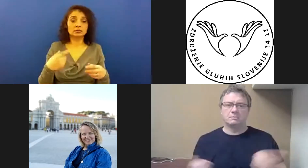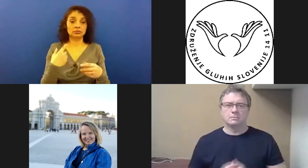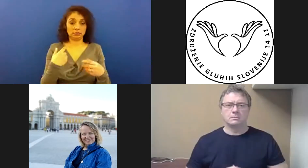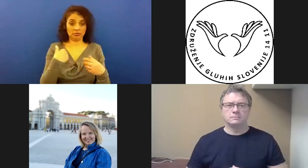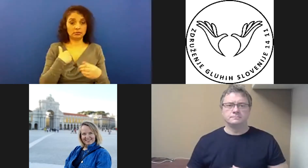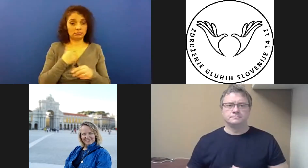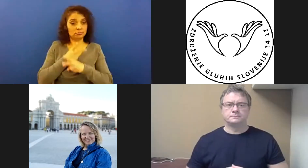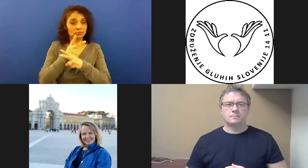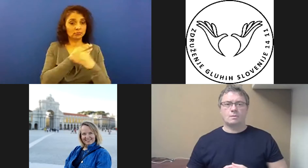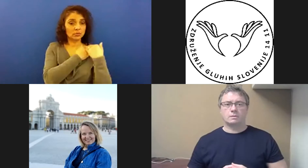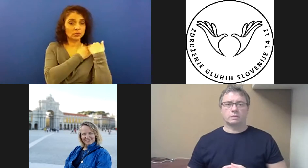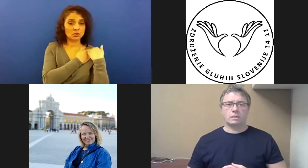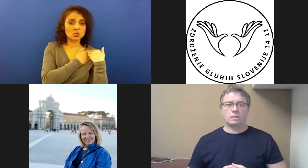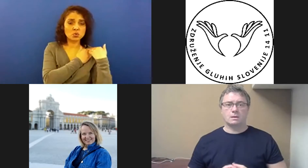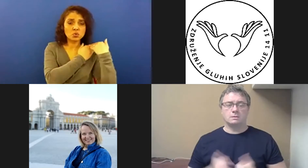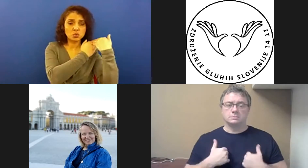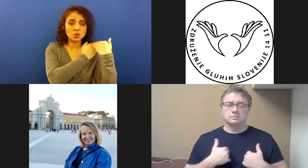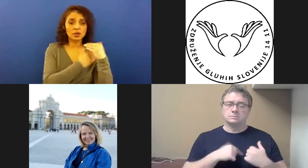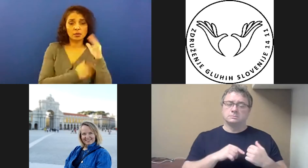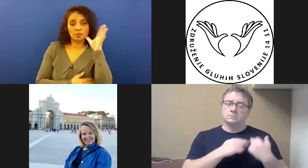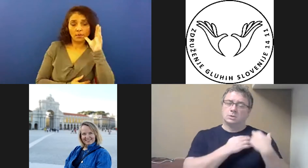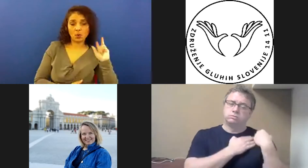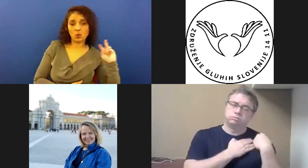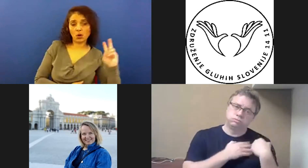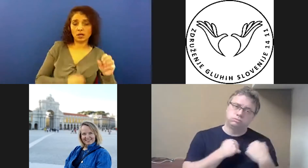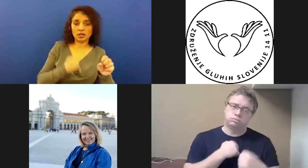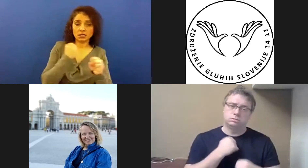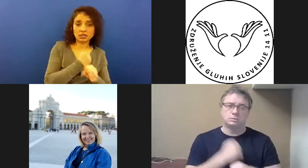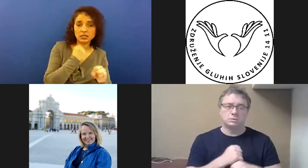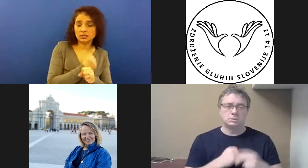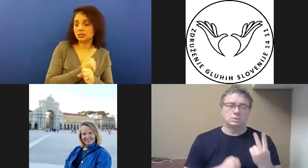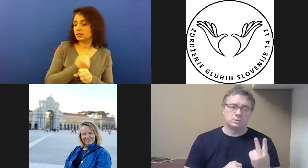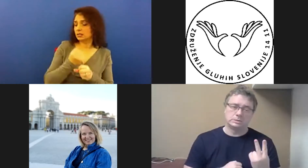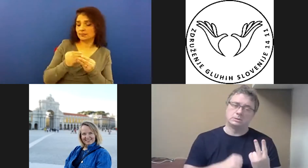in the other room in the house, it was my mother and my other siblings.